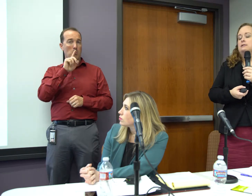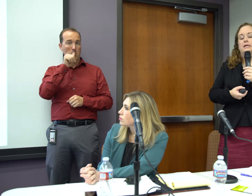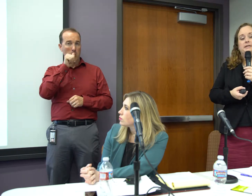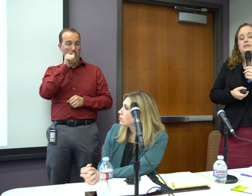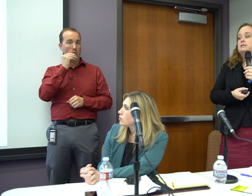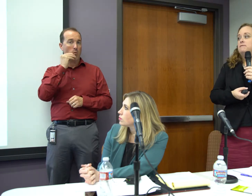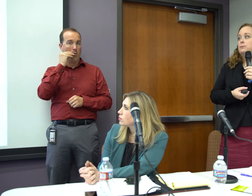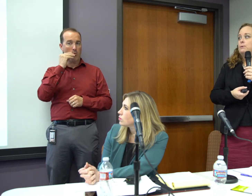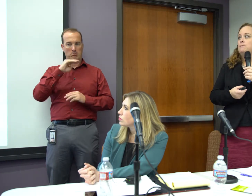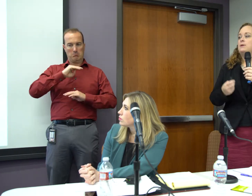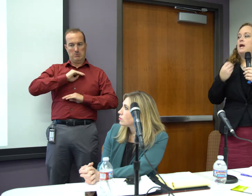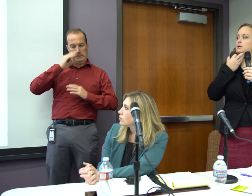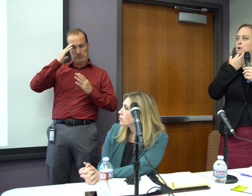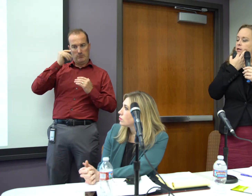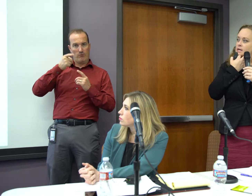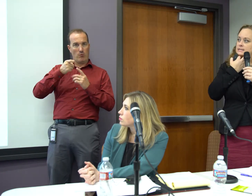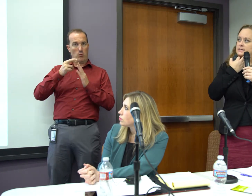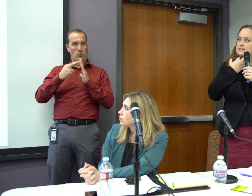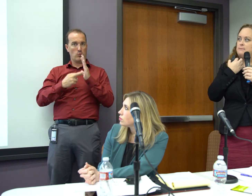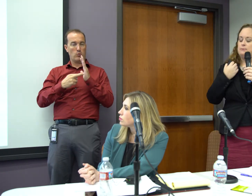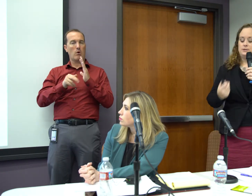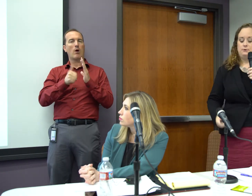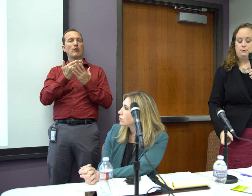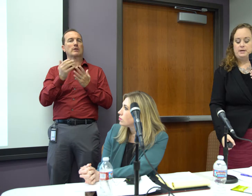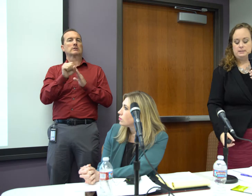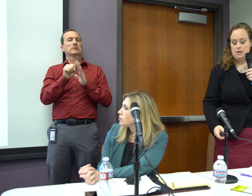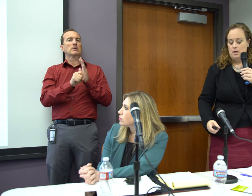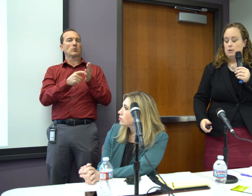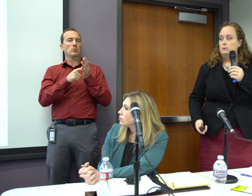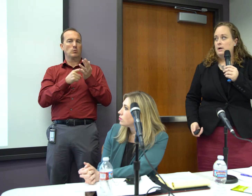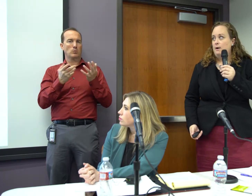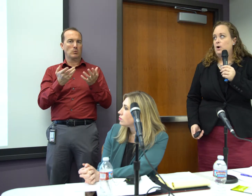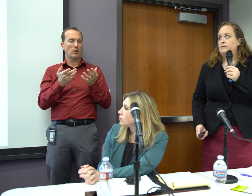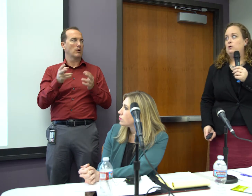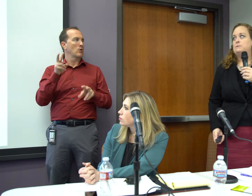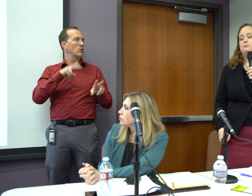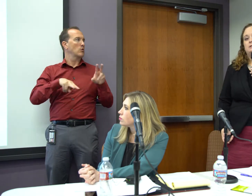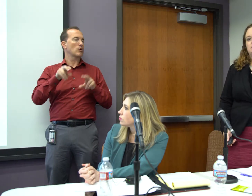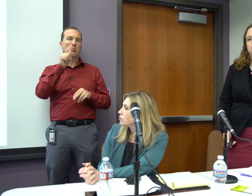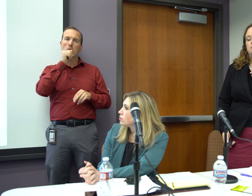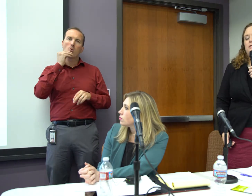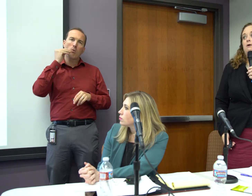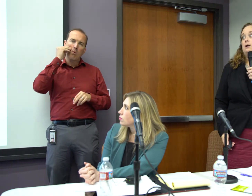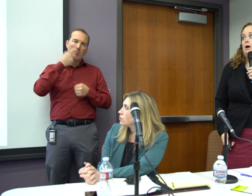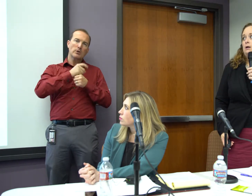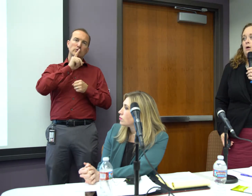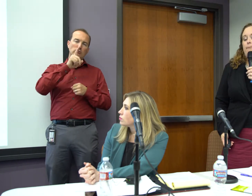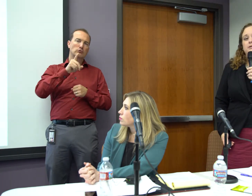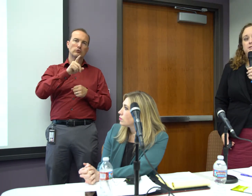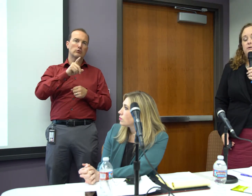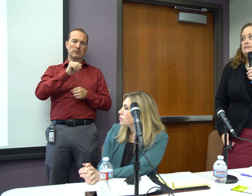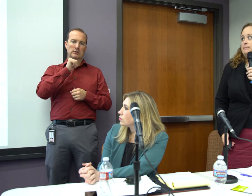the expectations of the rule. And one of the things the state is supposed to do is look at private homes to ensure that they are